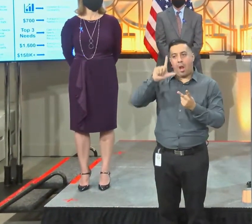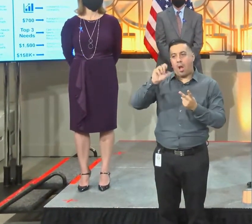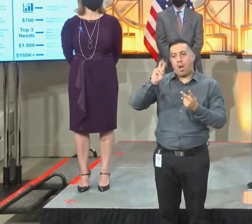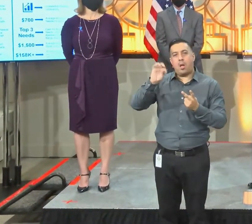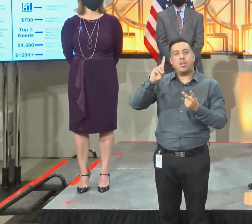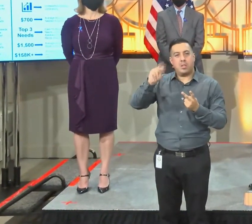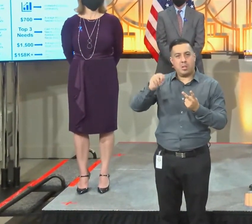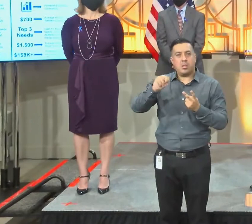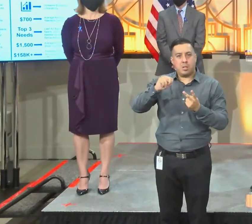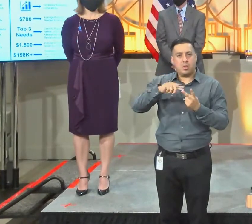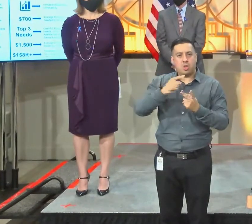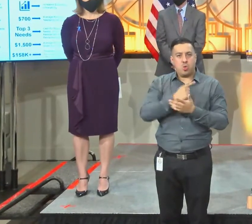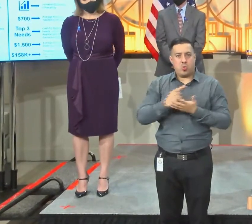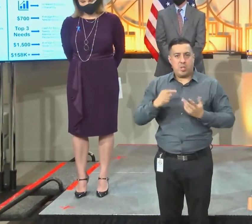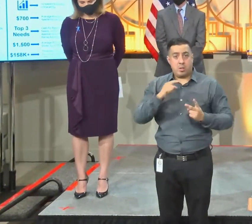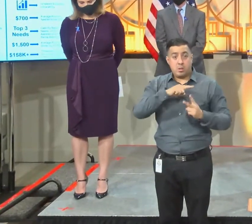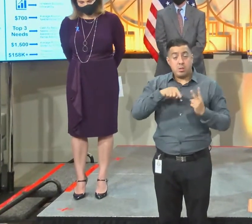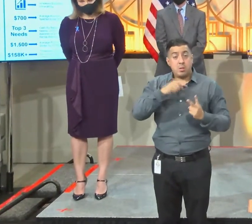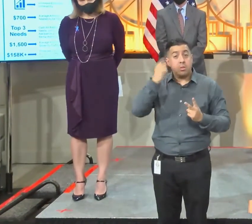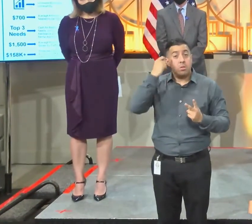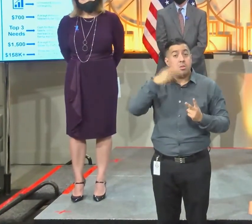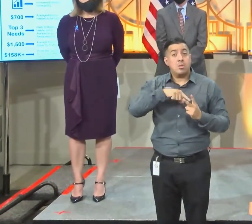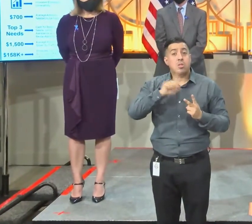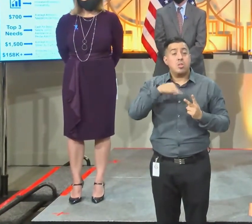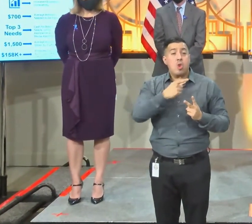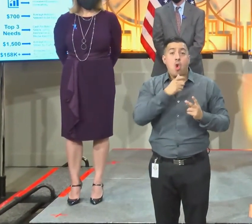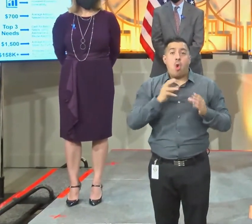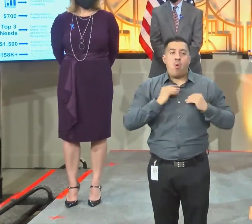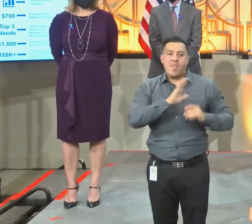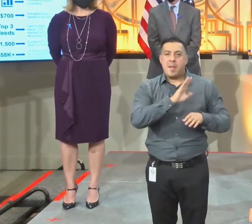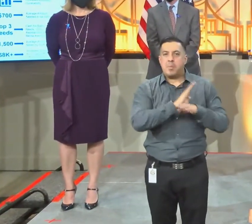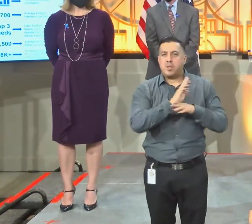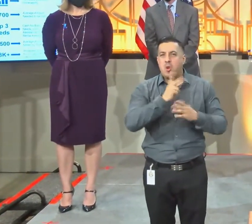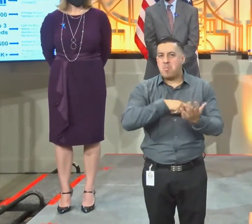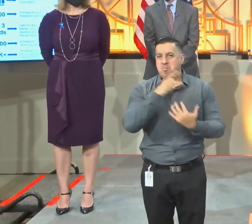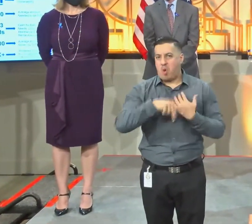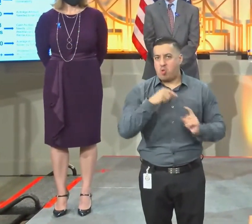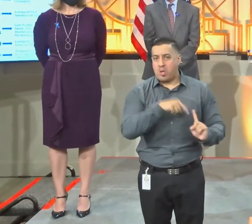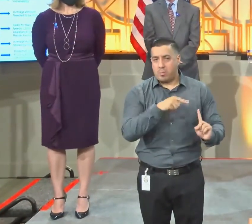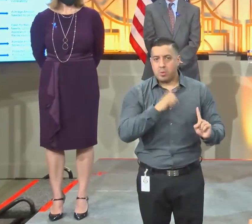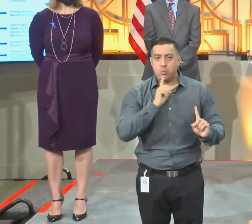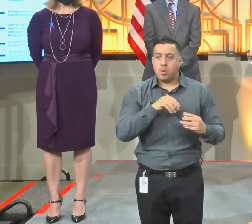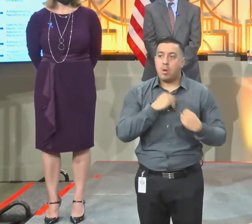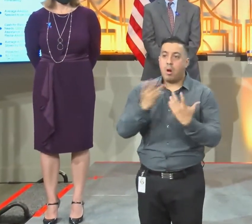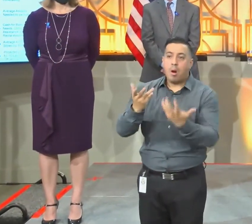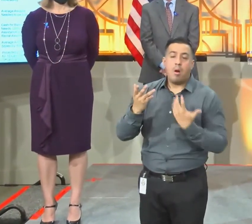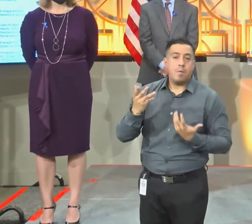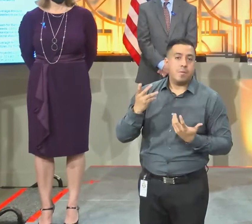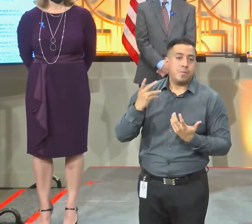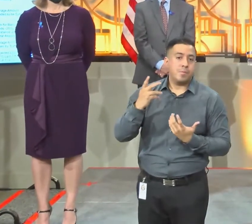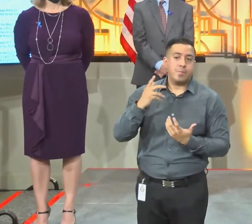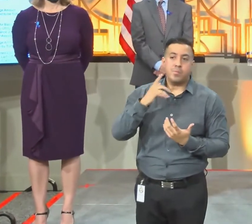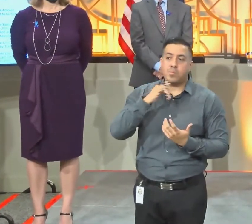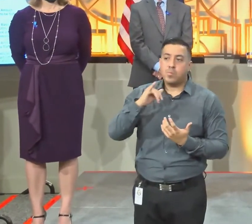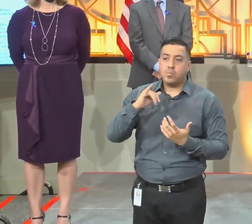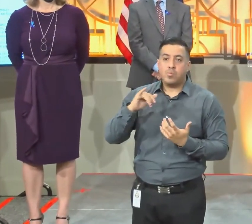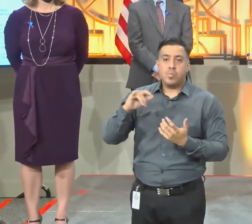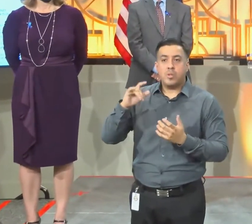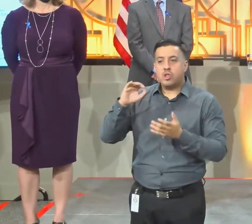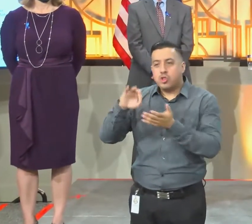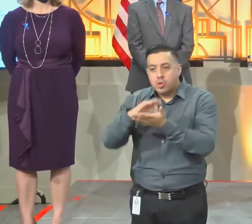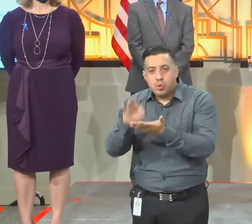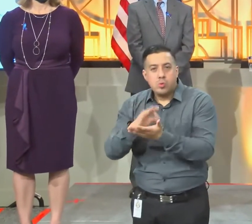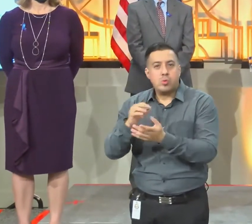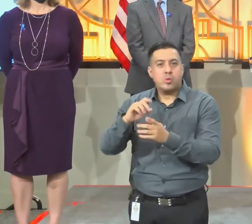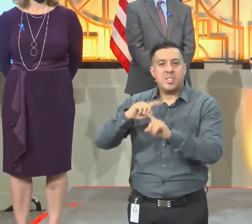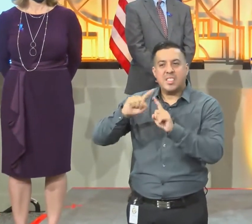Maker Collective is an independent maker entrepreneurship program and will offer tracks to sew, cut patterns, and